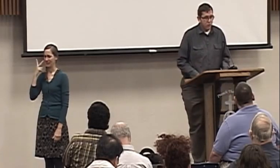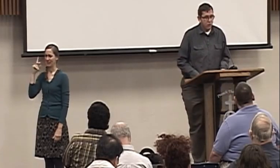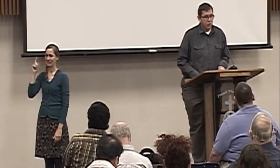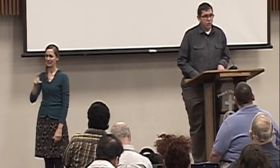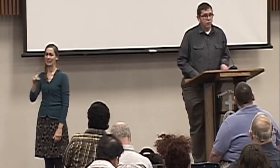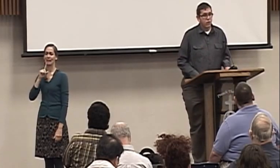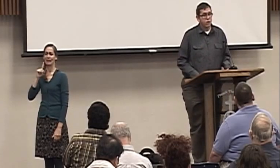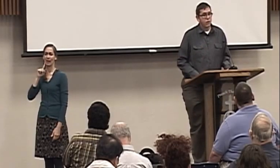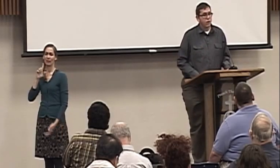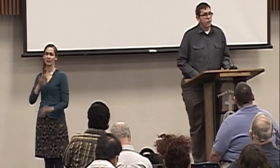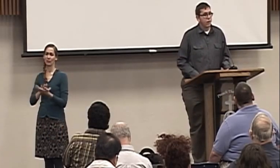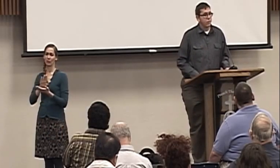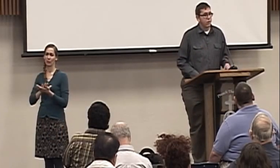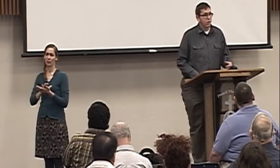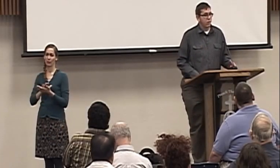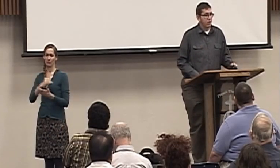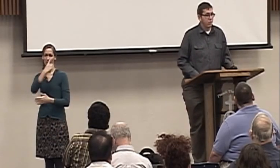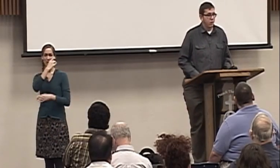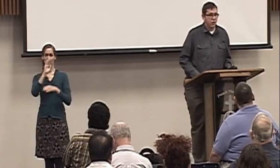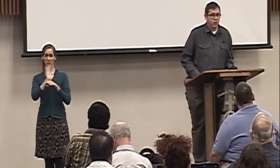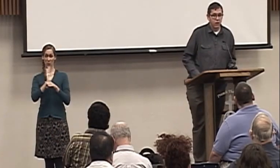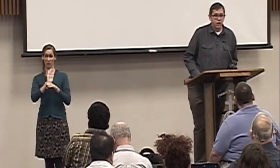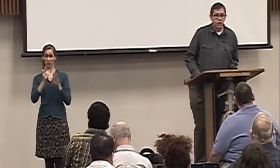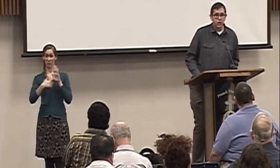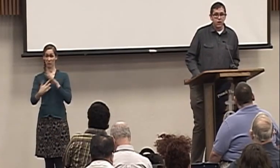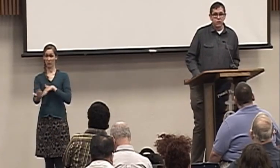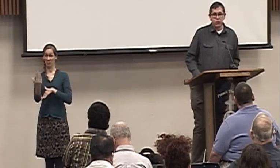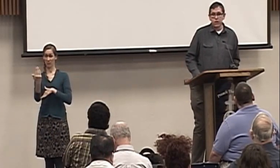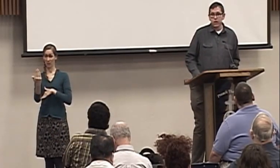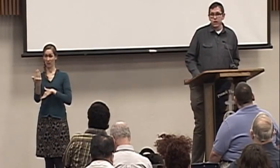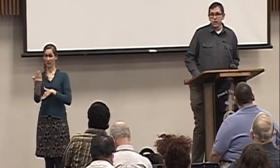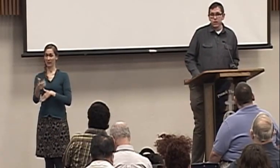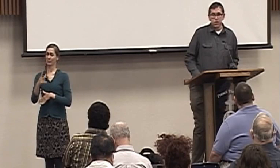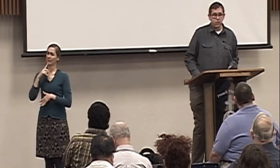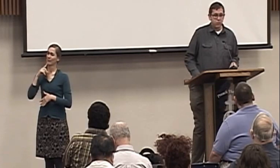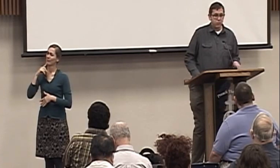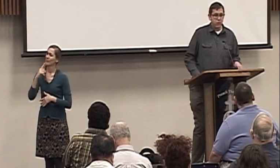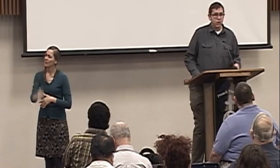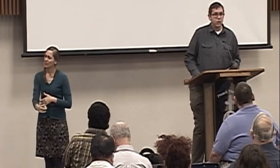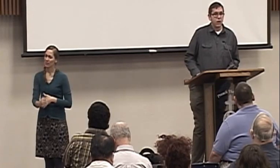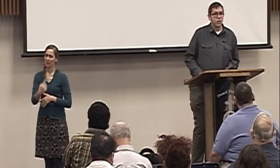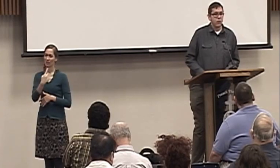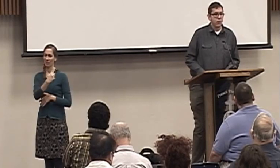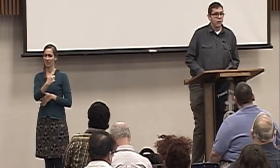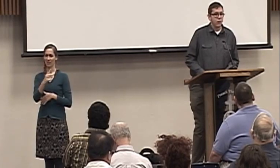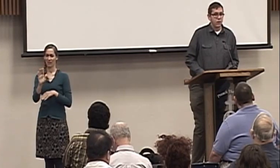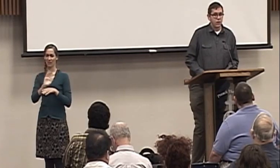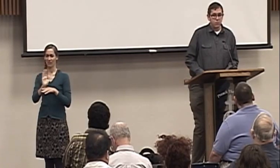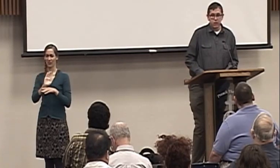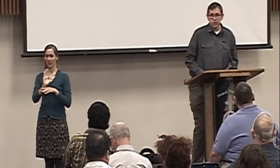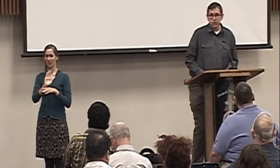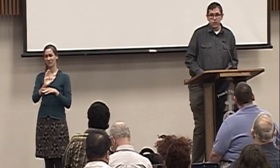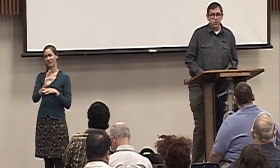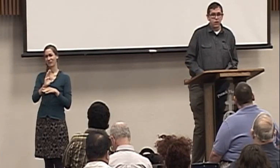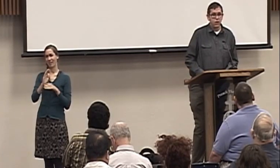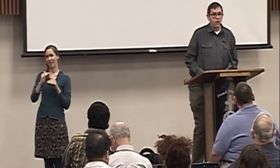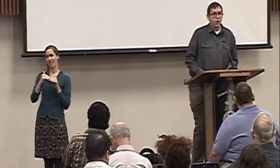So this video that will be shown this morning it's a video that's a little bit over 10 minutes long, and